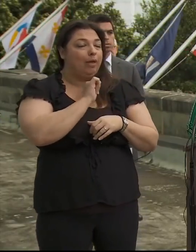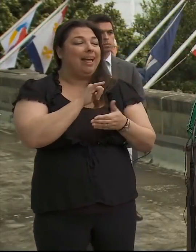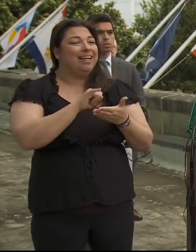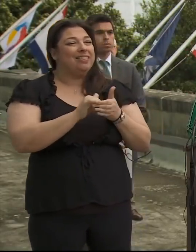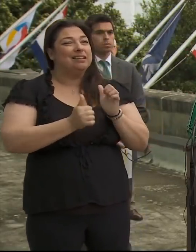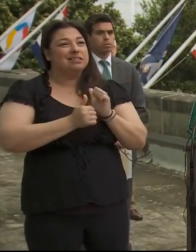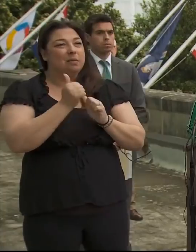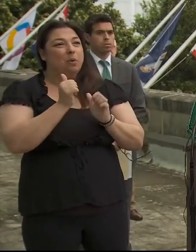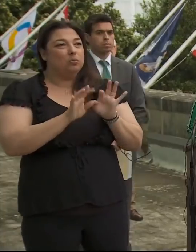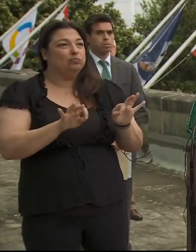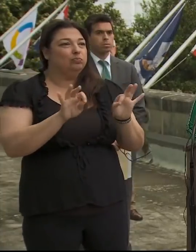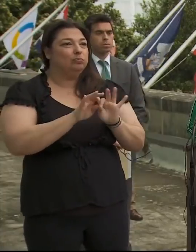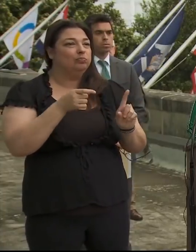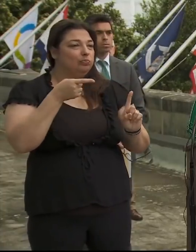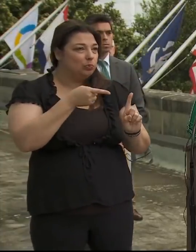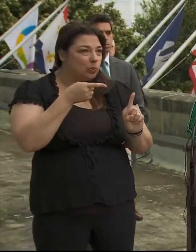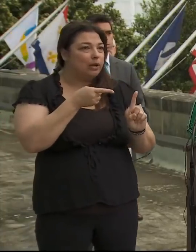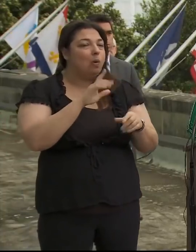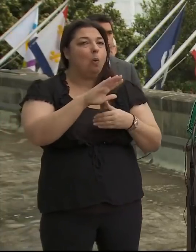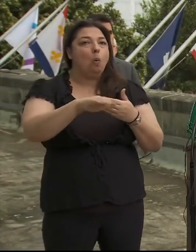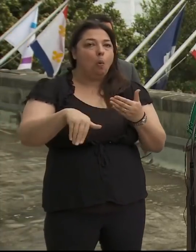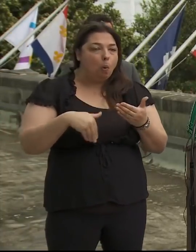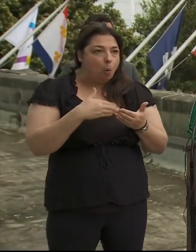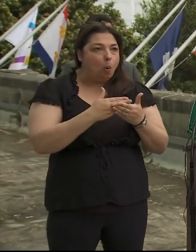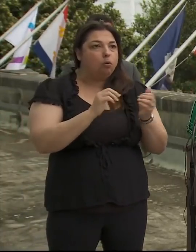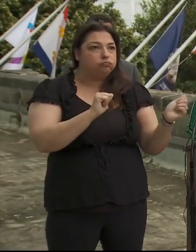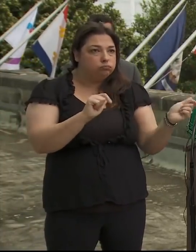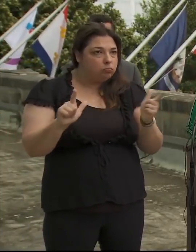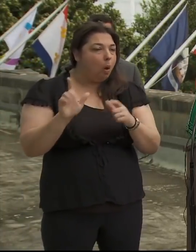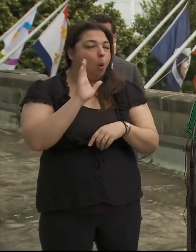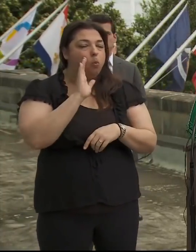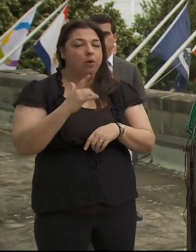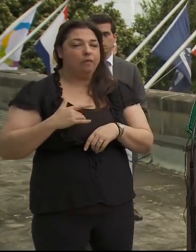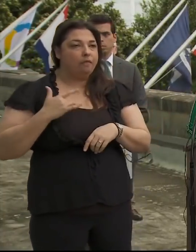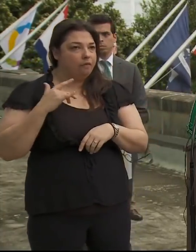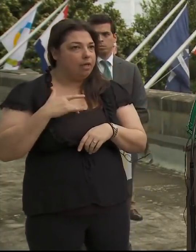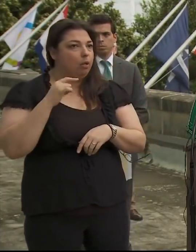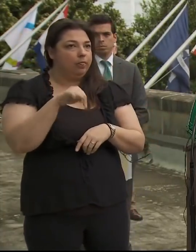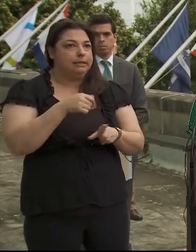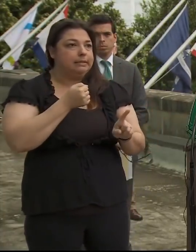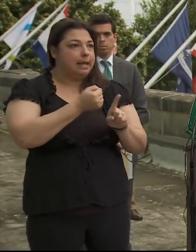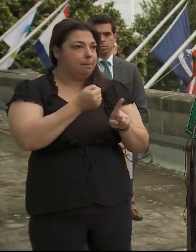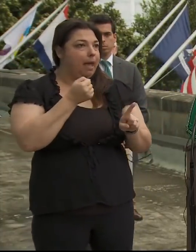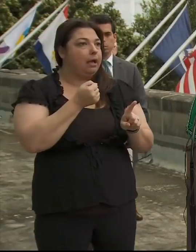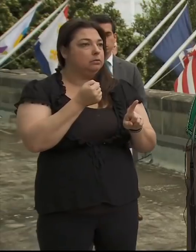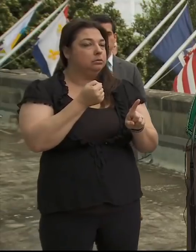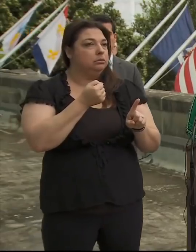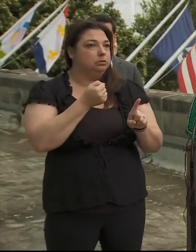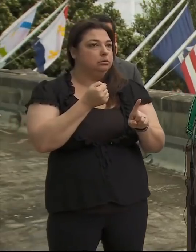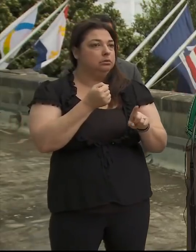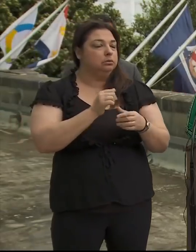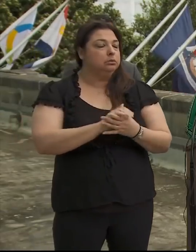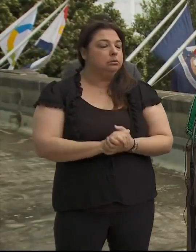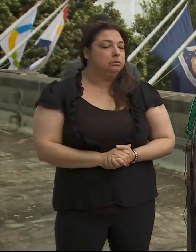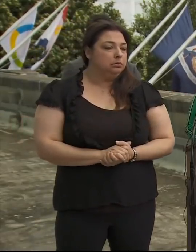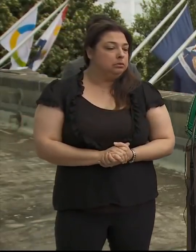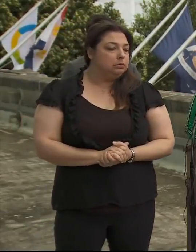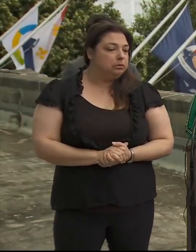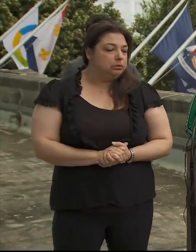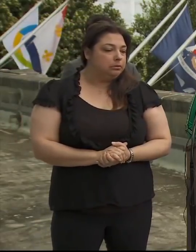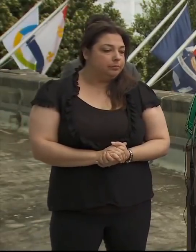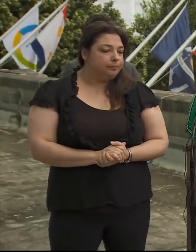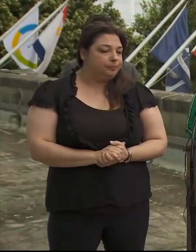the most critical point. All of us will feel the impact of this.